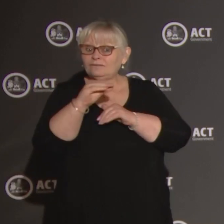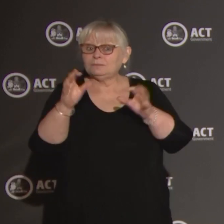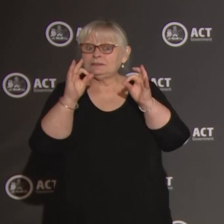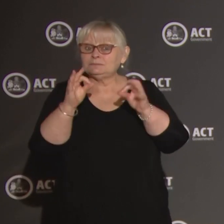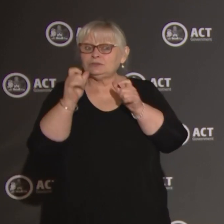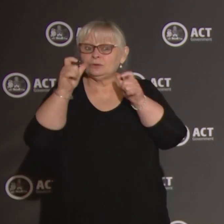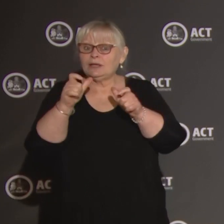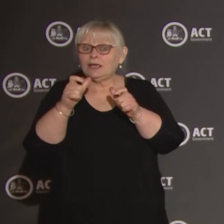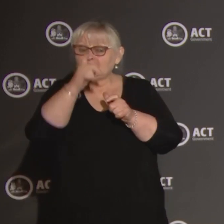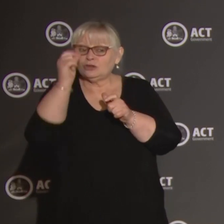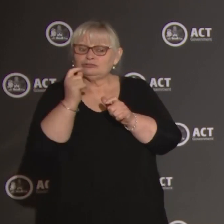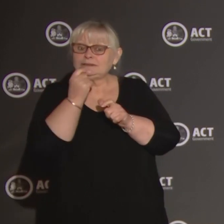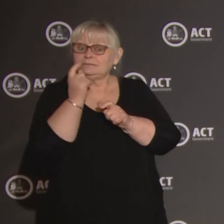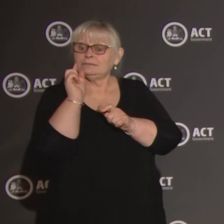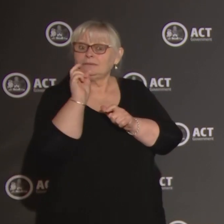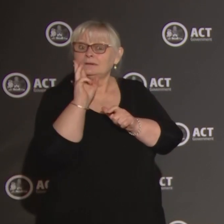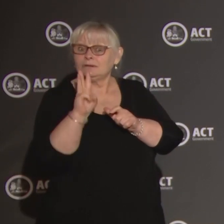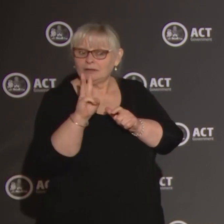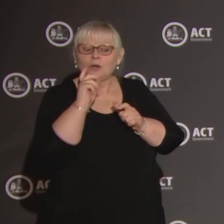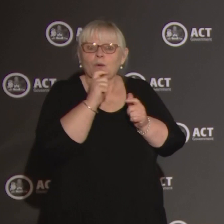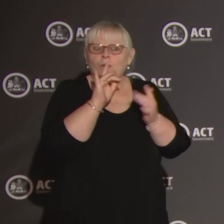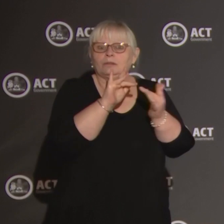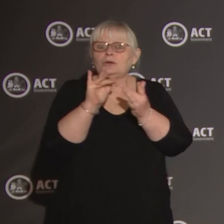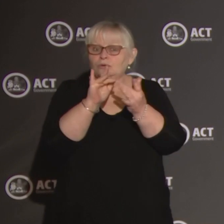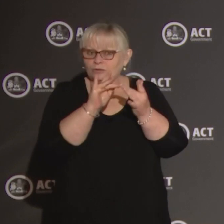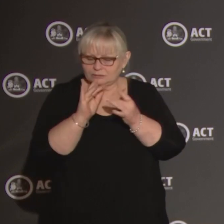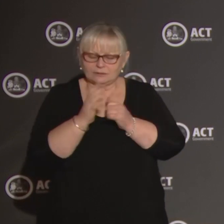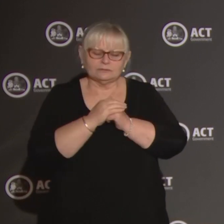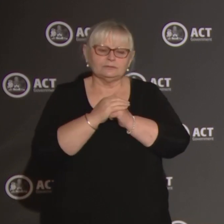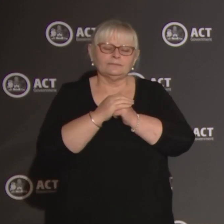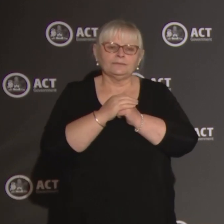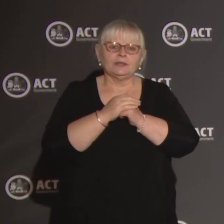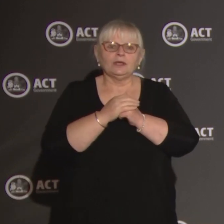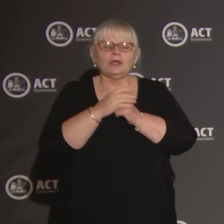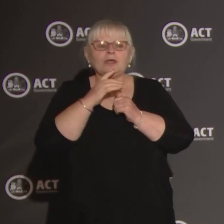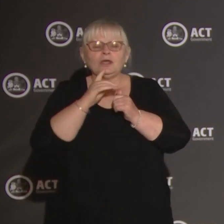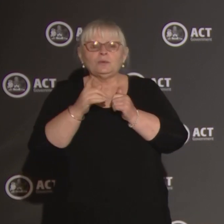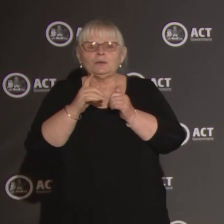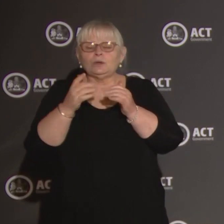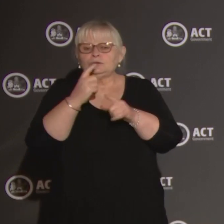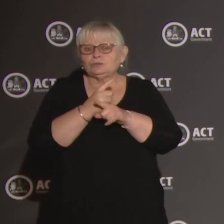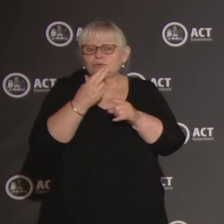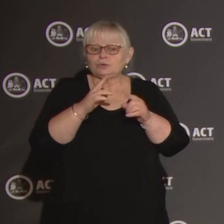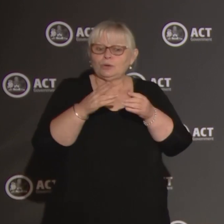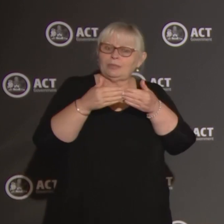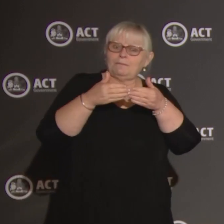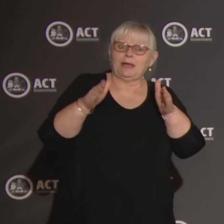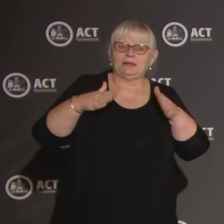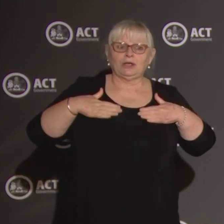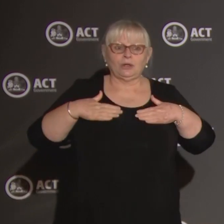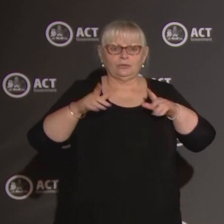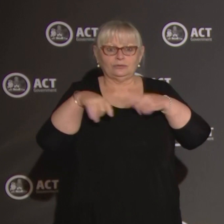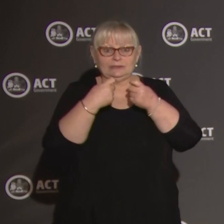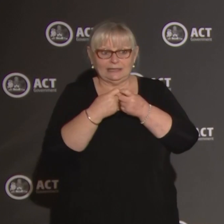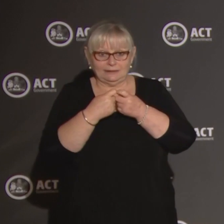recent days. CHS is liaising with ACT Health's public health team around potential related exposure